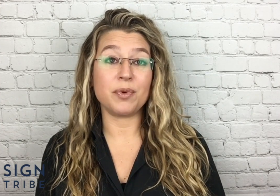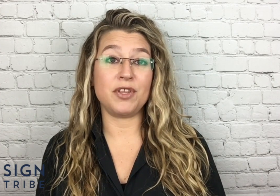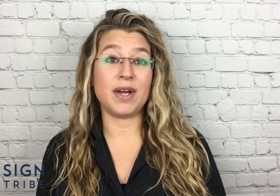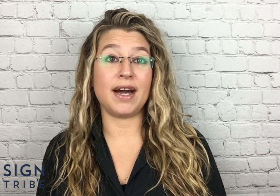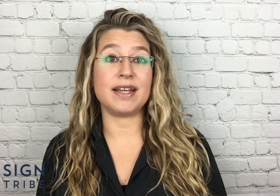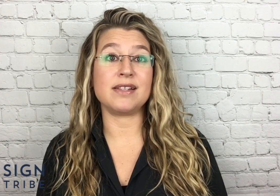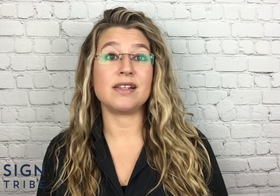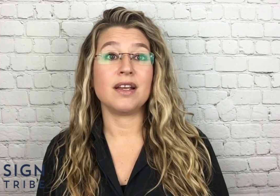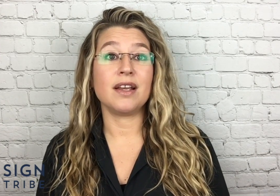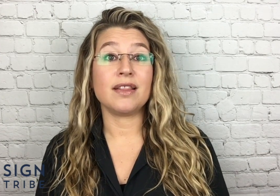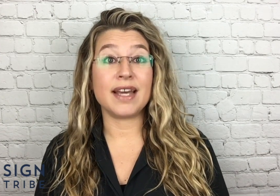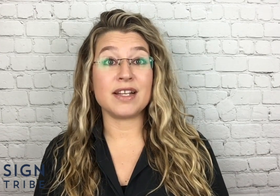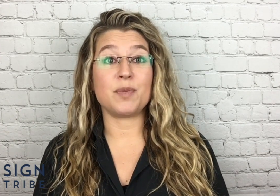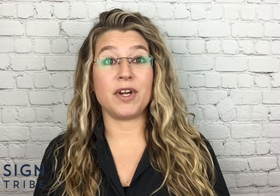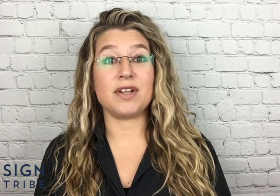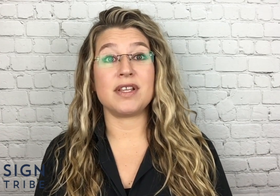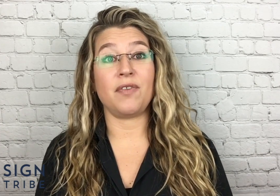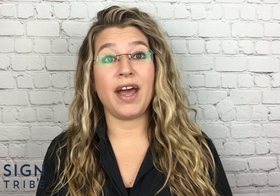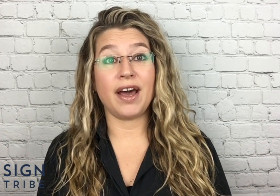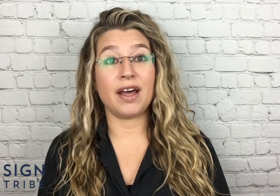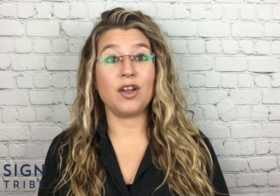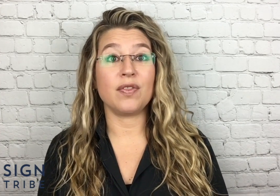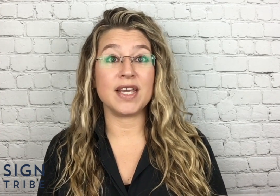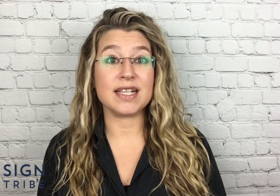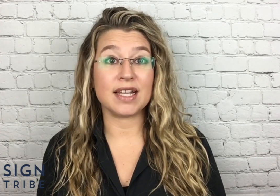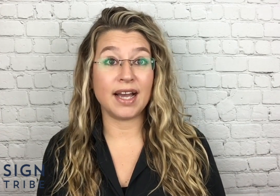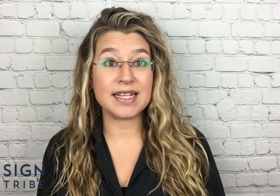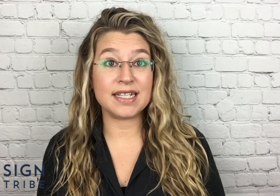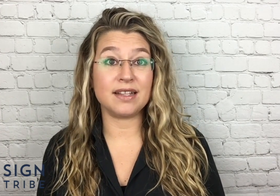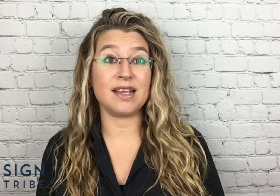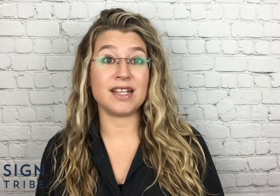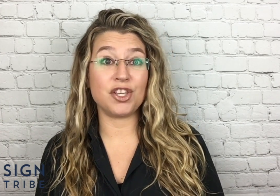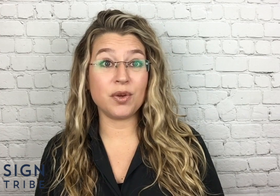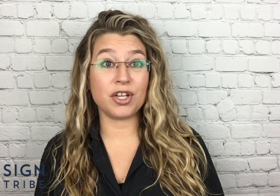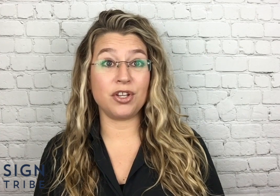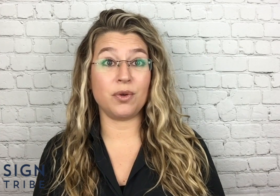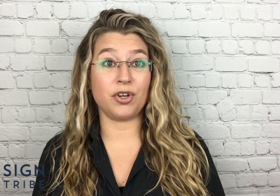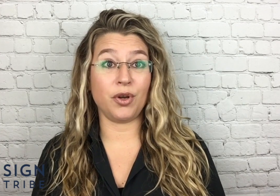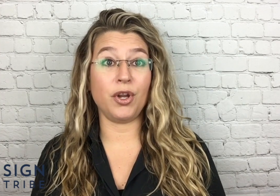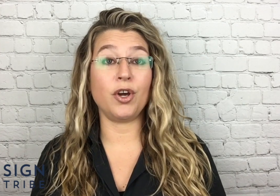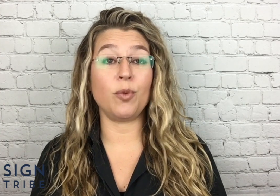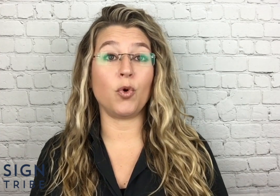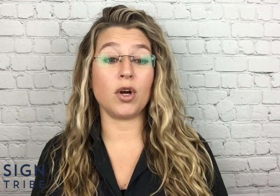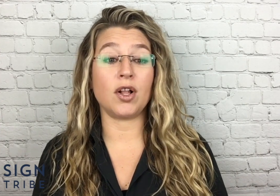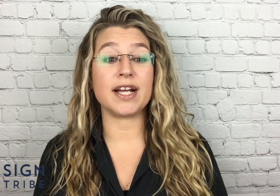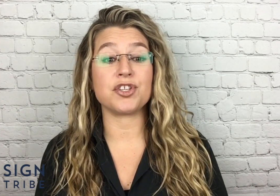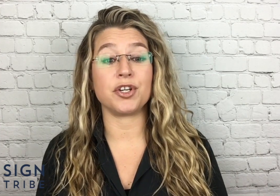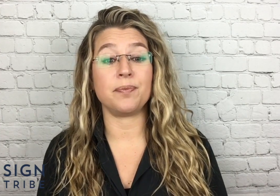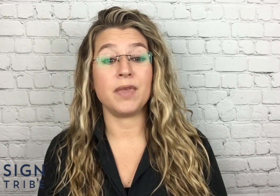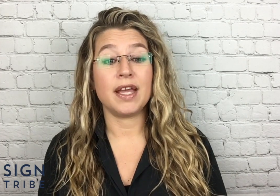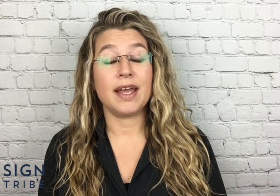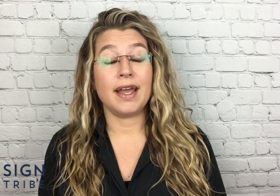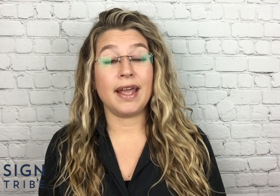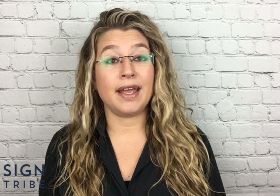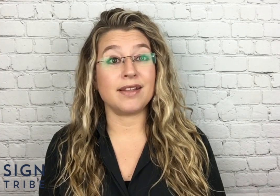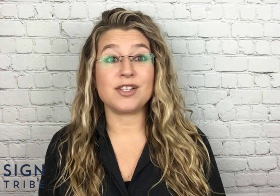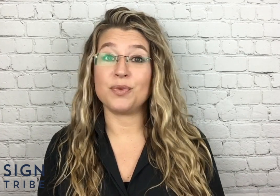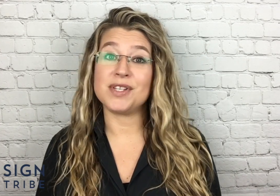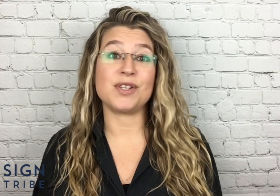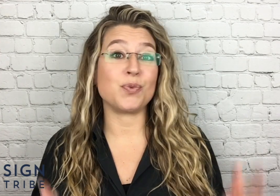you guys that experience that I've had, things that I did, things that you can do in your own home or classroom. And so this is